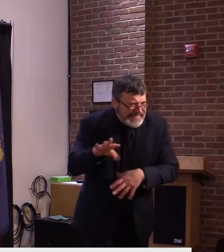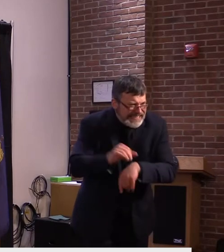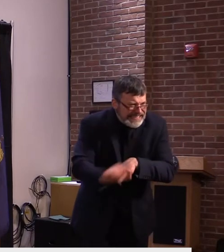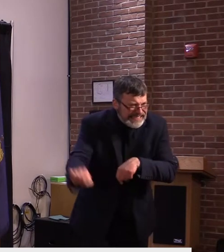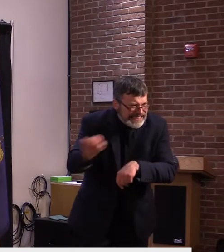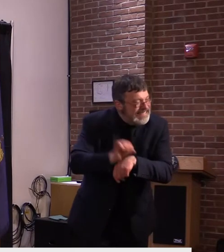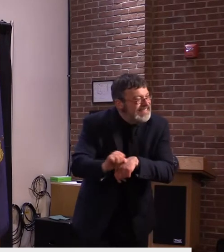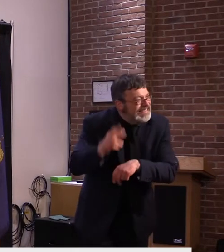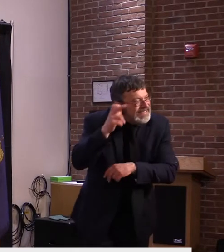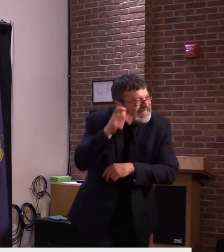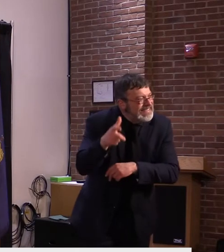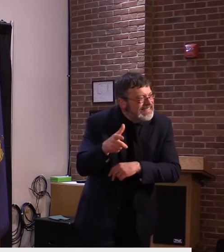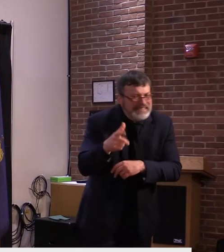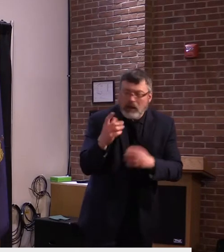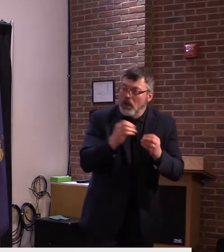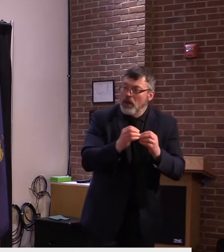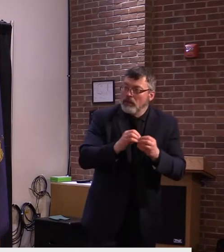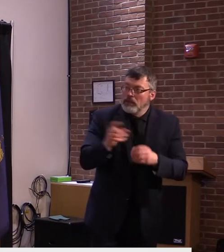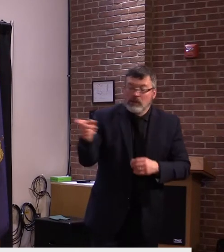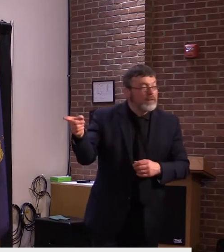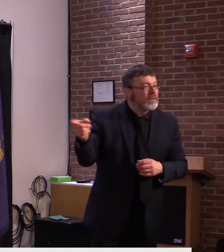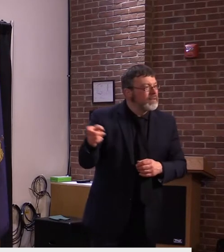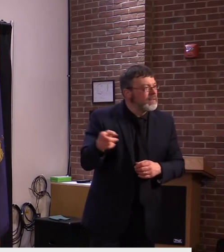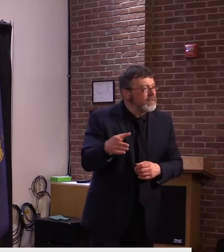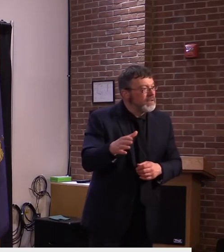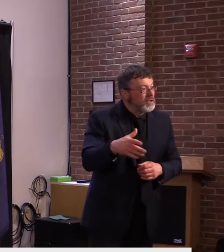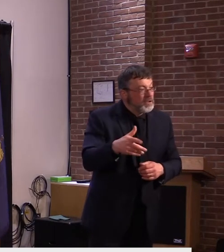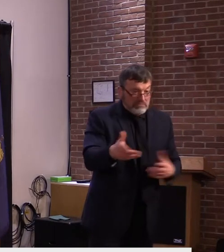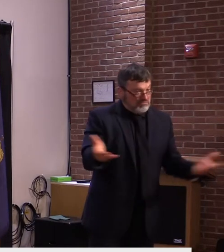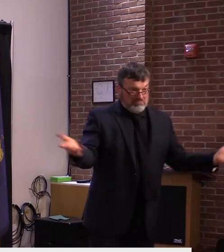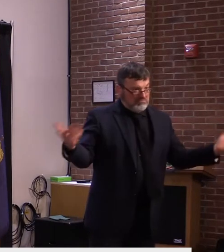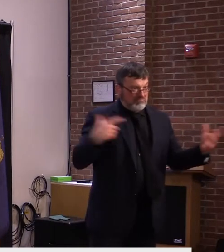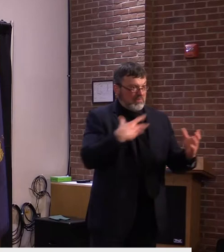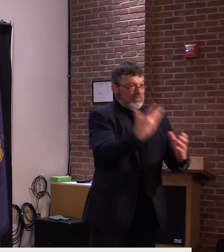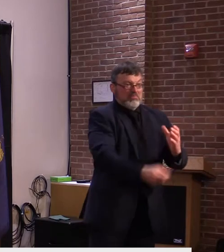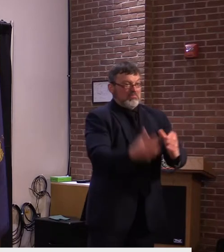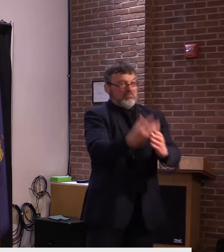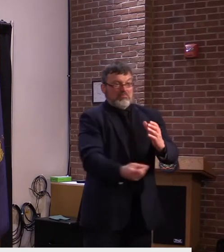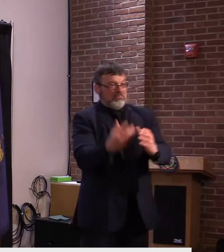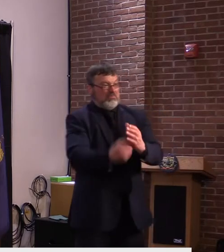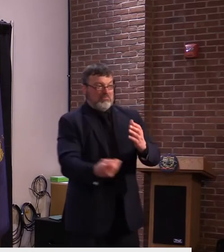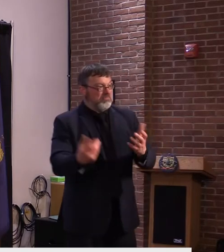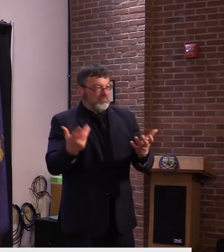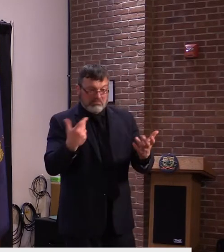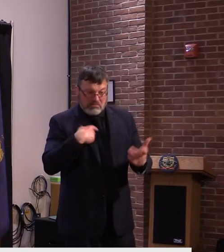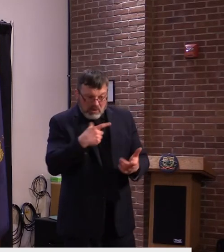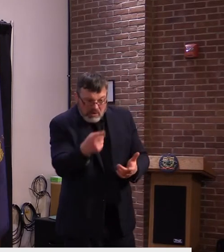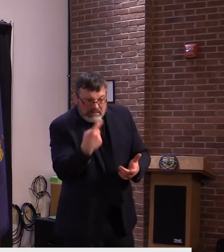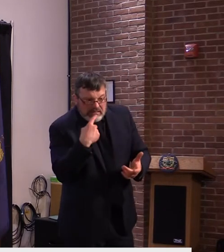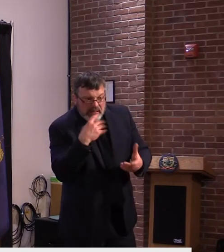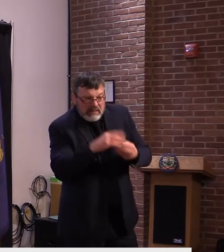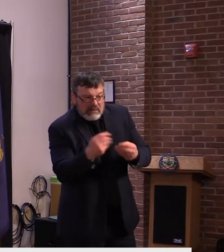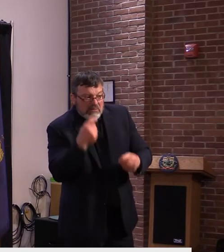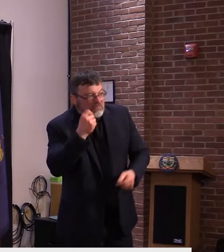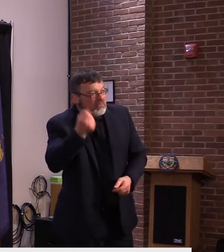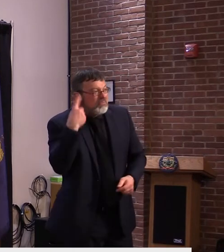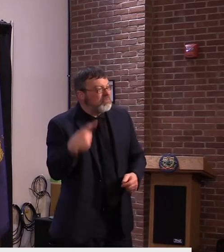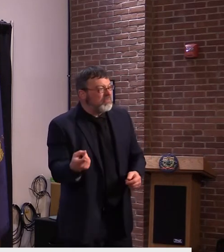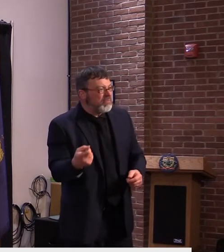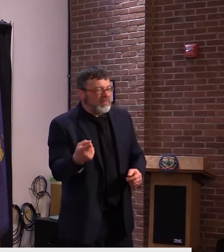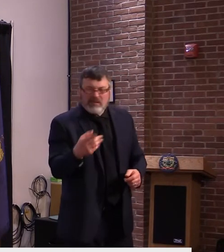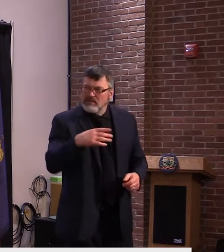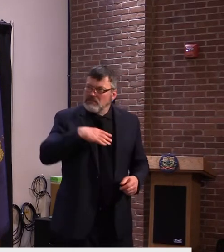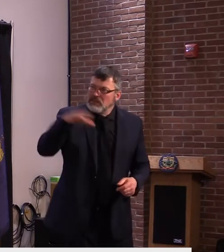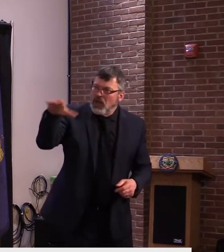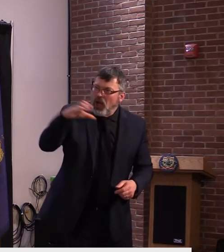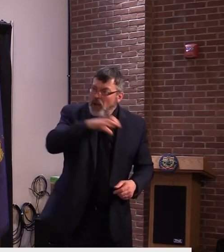number? We got part of that, Lisa, but I think your question is for Commissioner Pichek, how many have